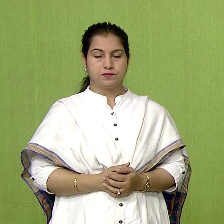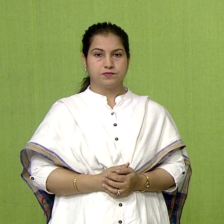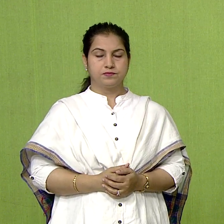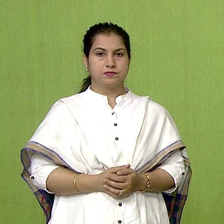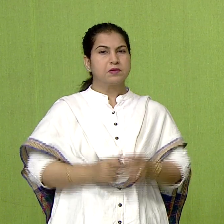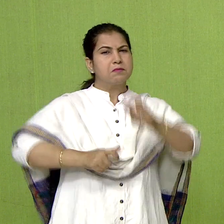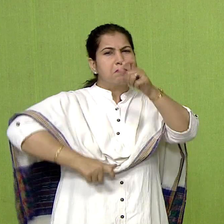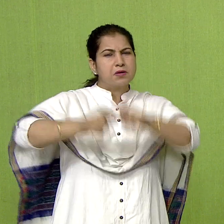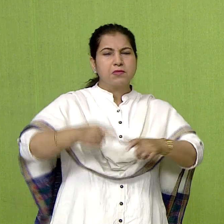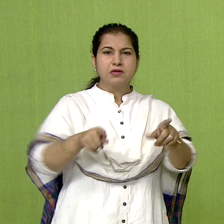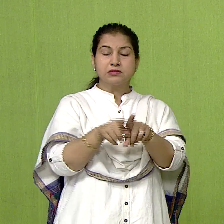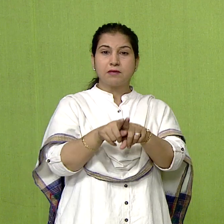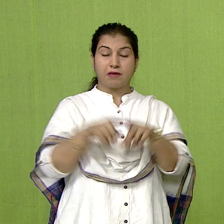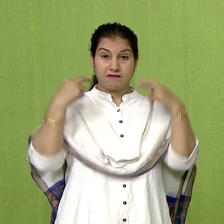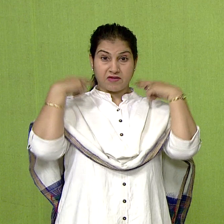People like Swami Vivekananda,